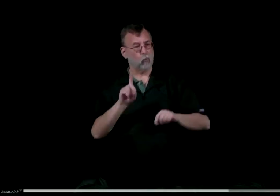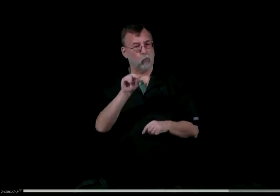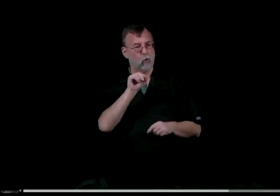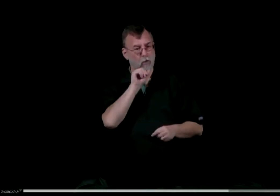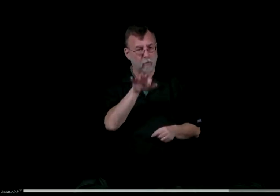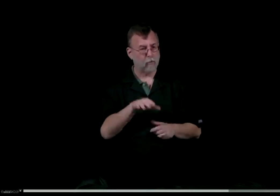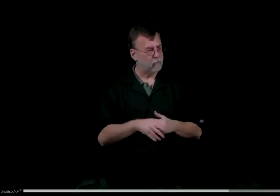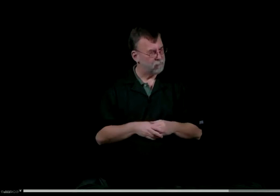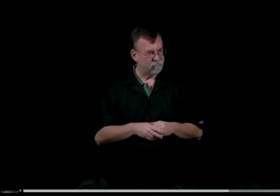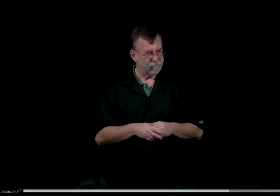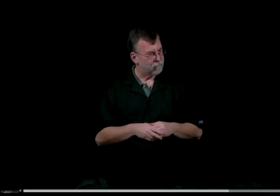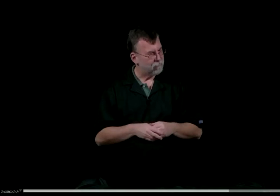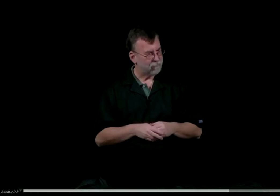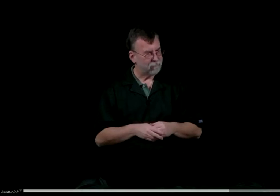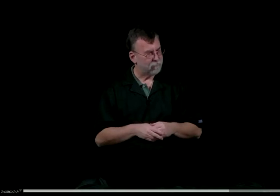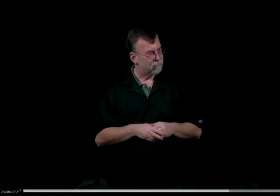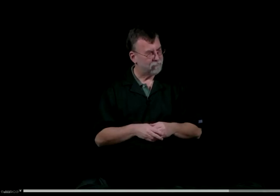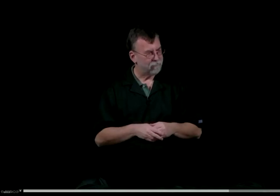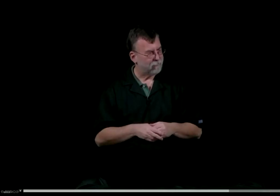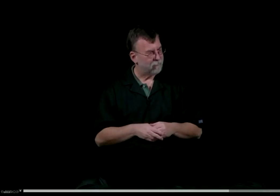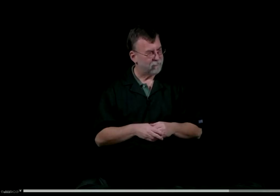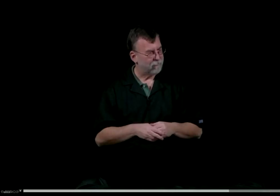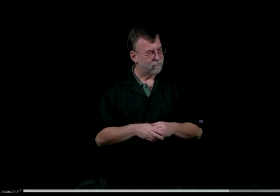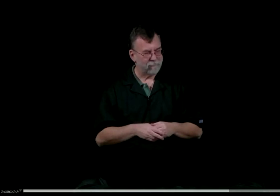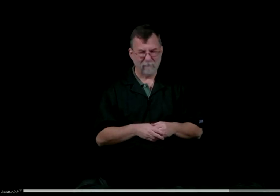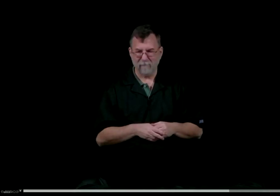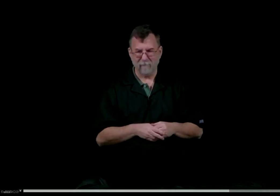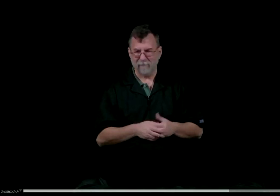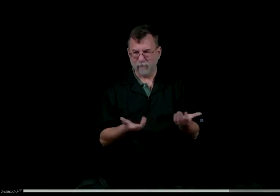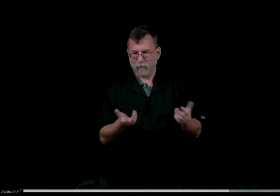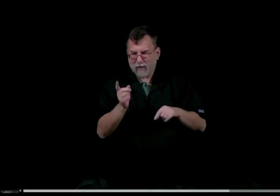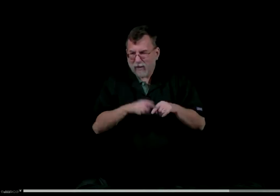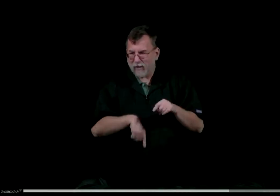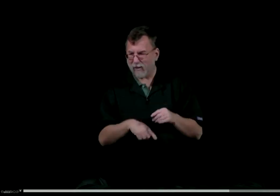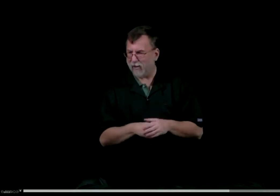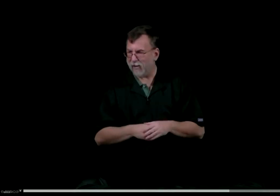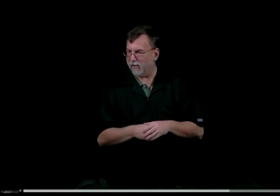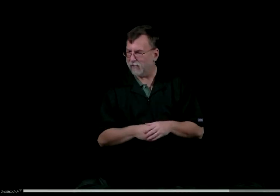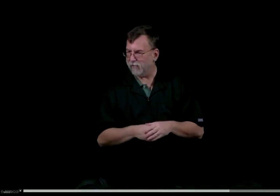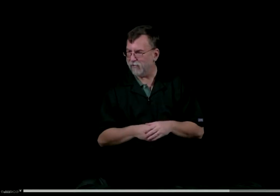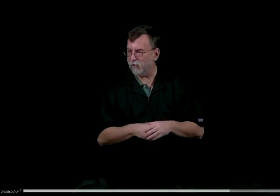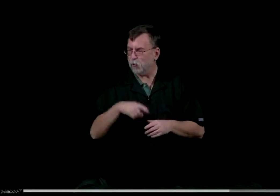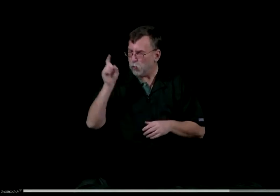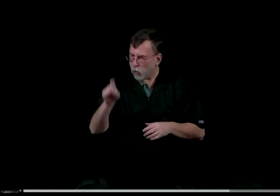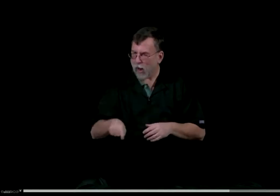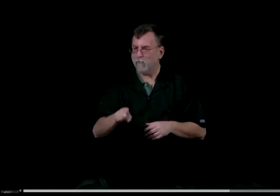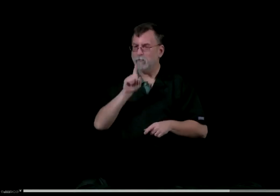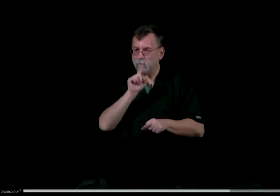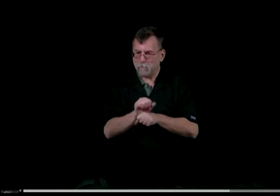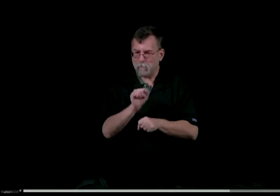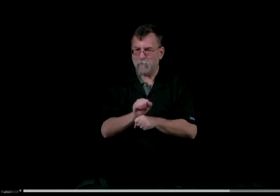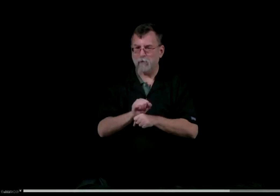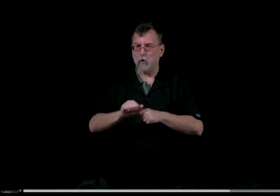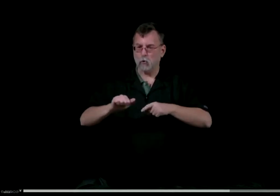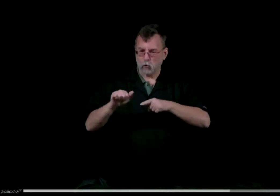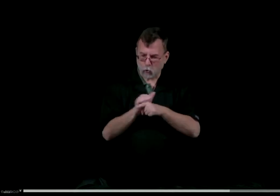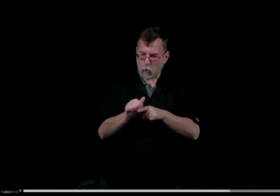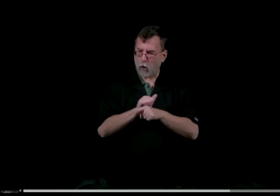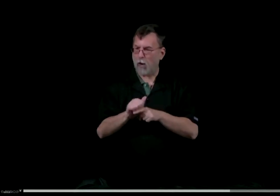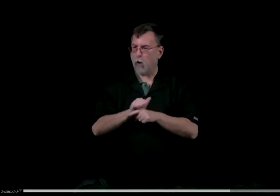Oh, we just can't hang out and do nothing. We can't. You have to work. We